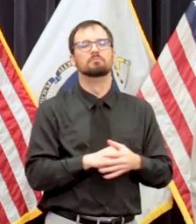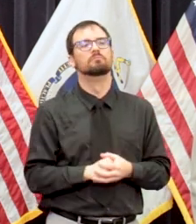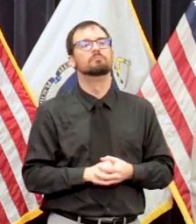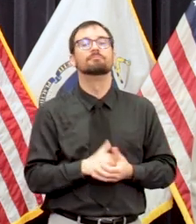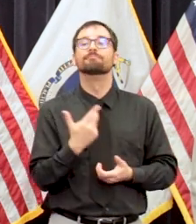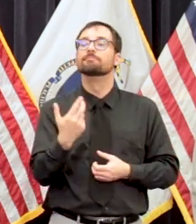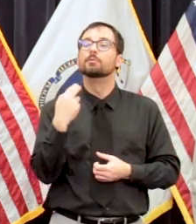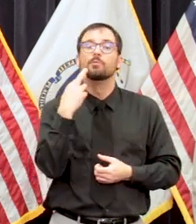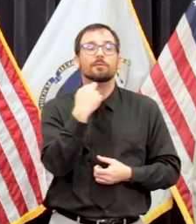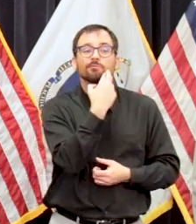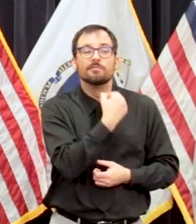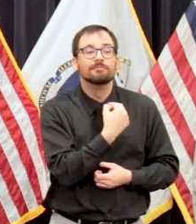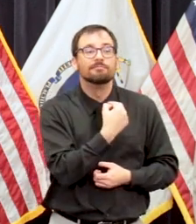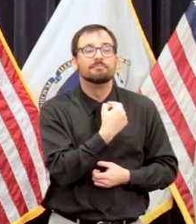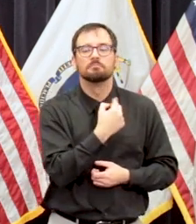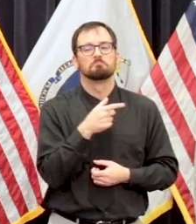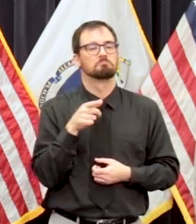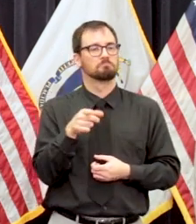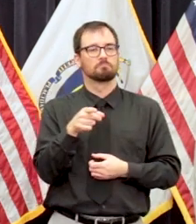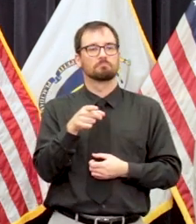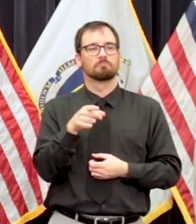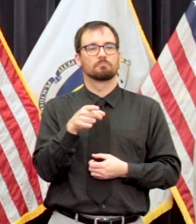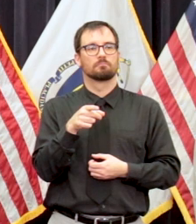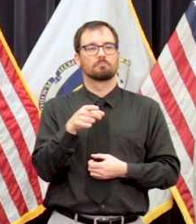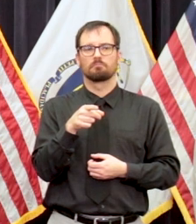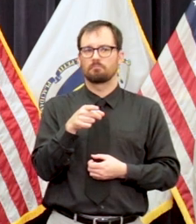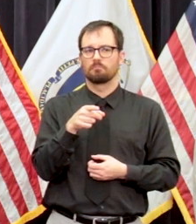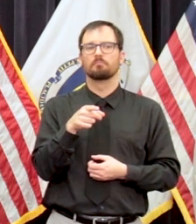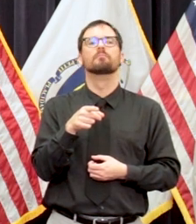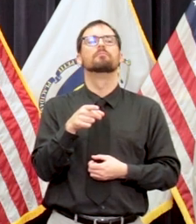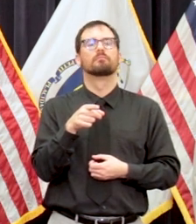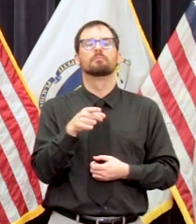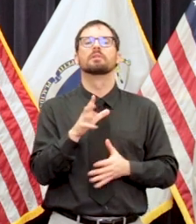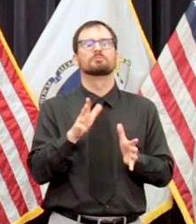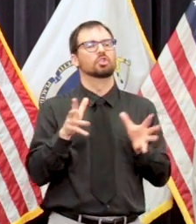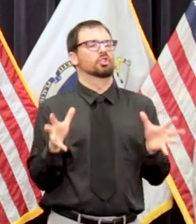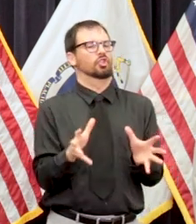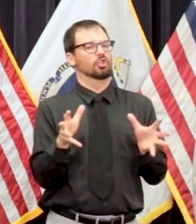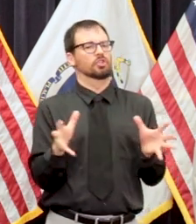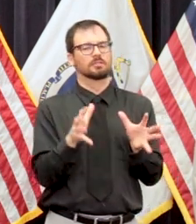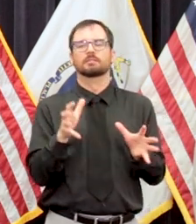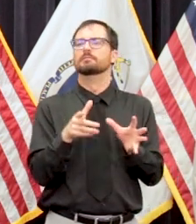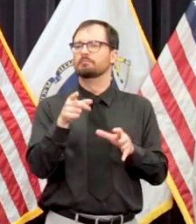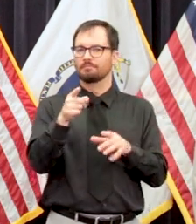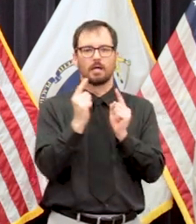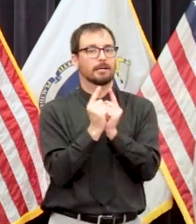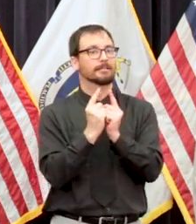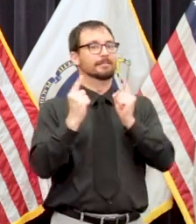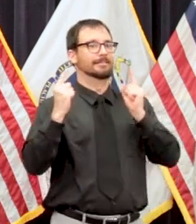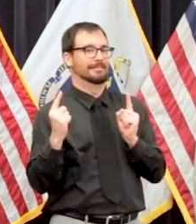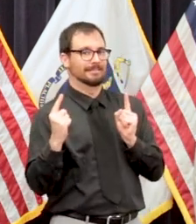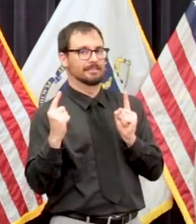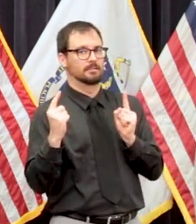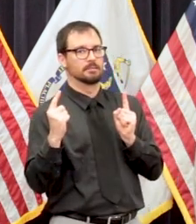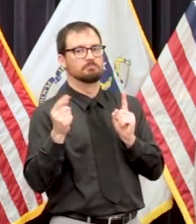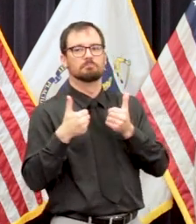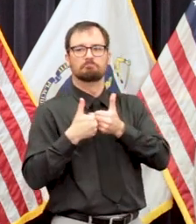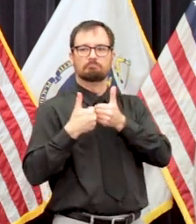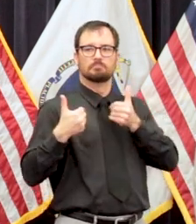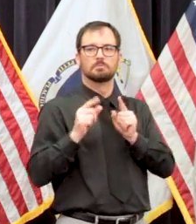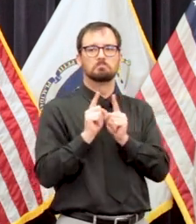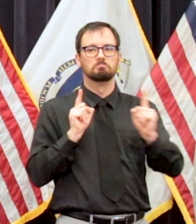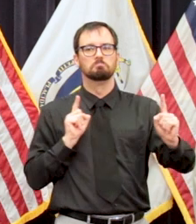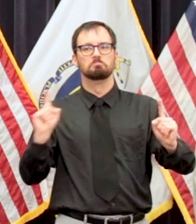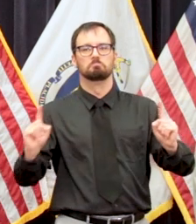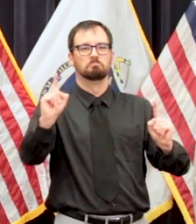should, whenever possible, encourage social distancing. Finally, this order does not apply to typical office environments,